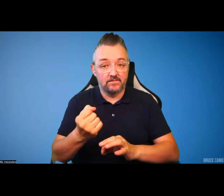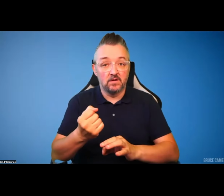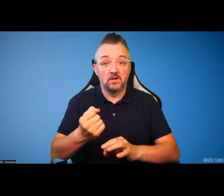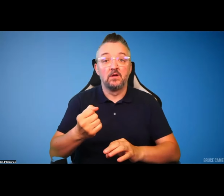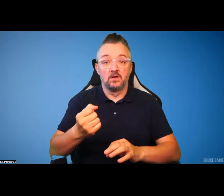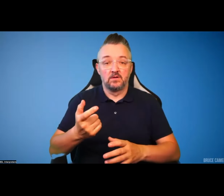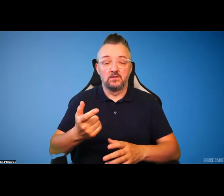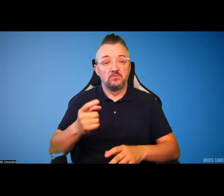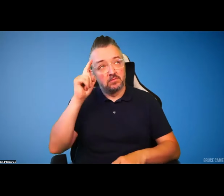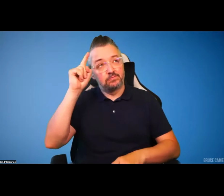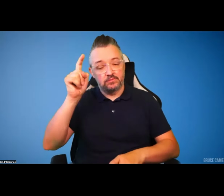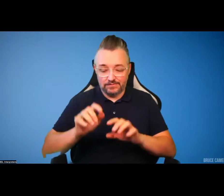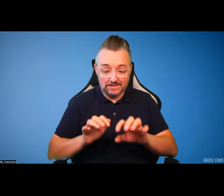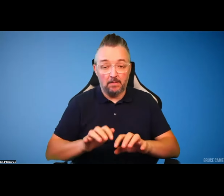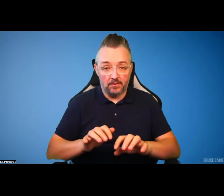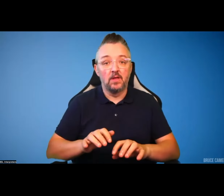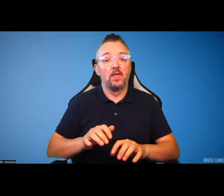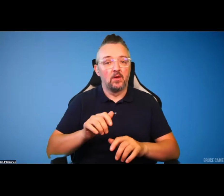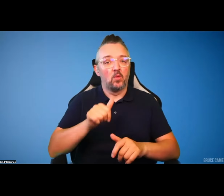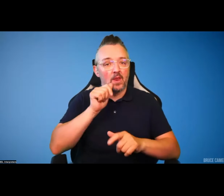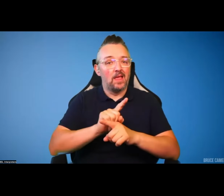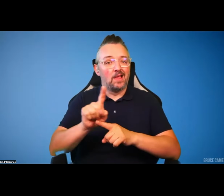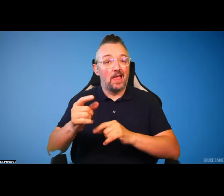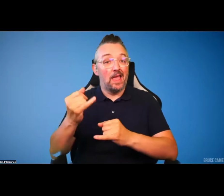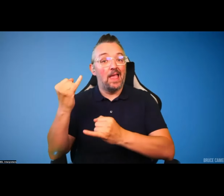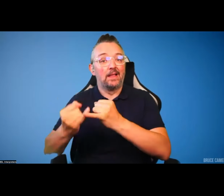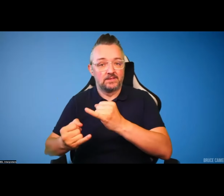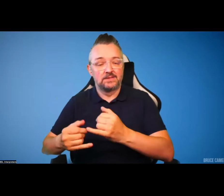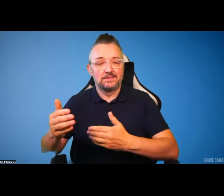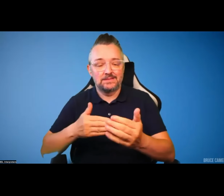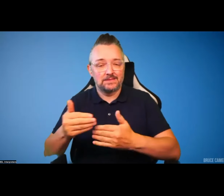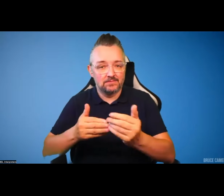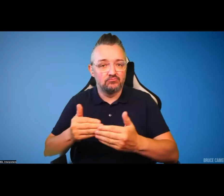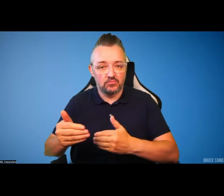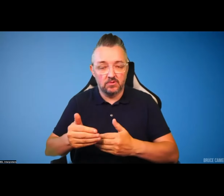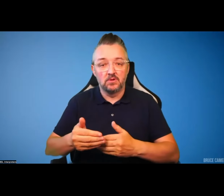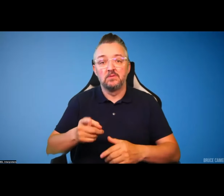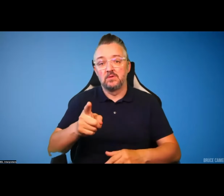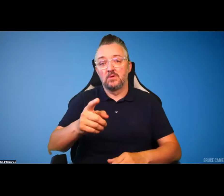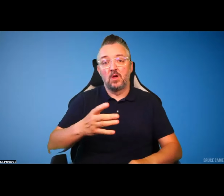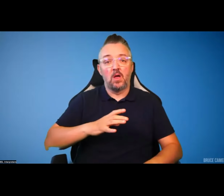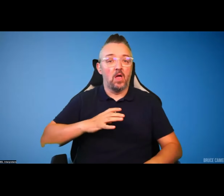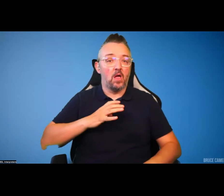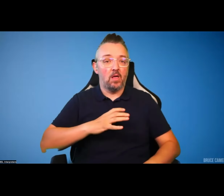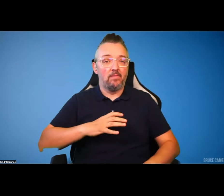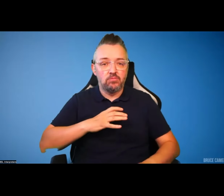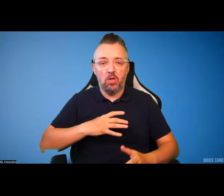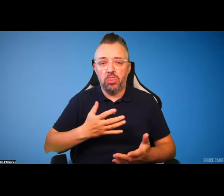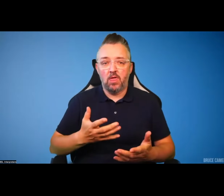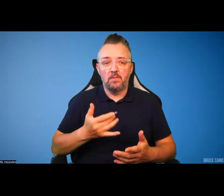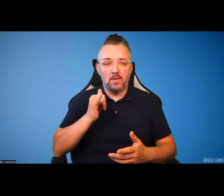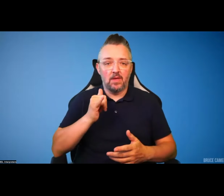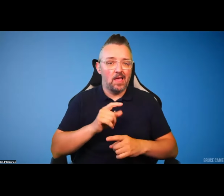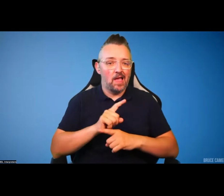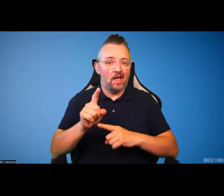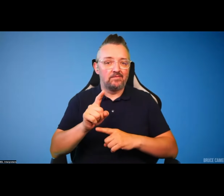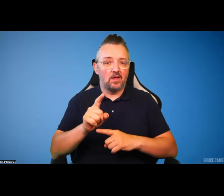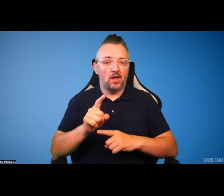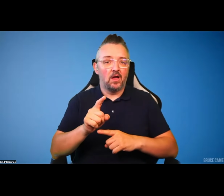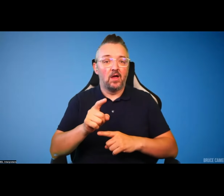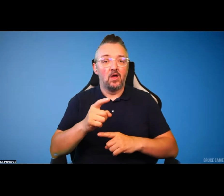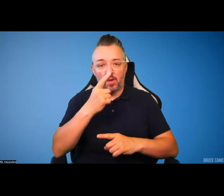to you, and we'll deal with those at the end. Similarly, if you're comfortable typing in questions or asking questions after all of the presentations,